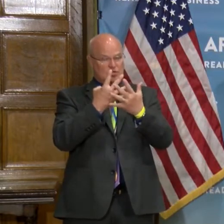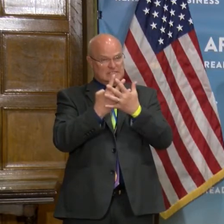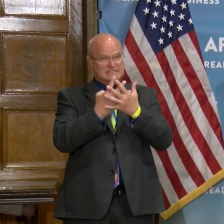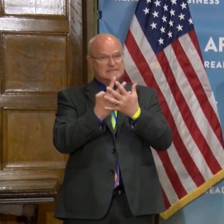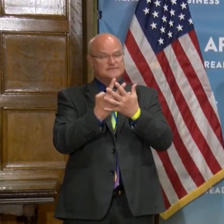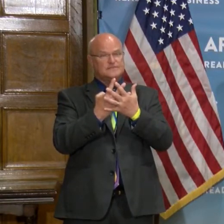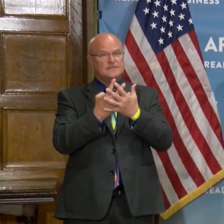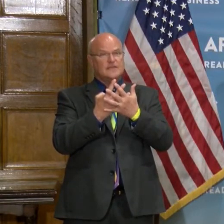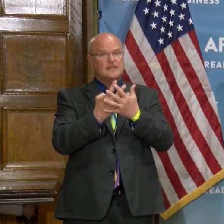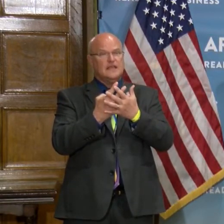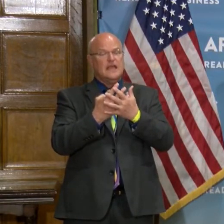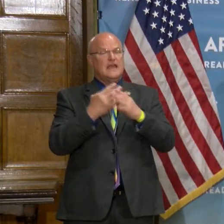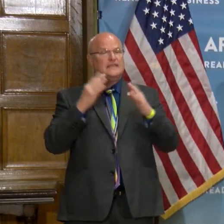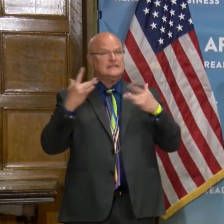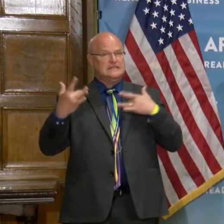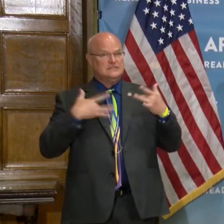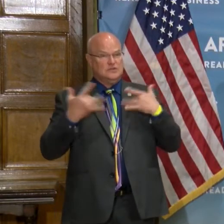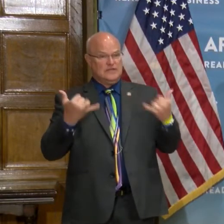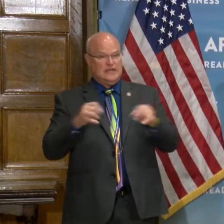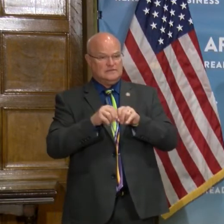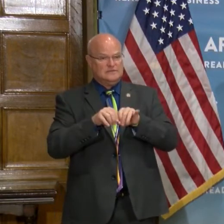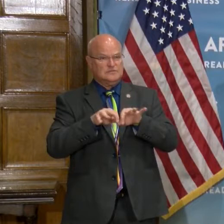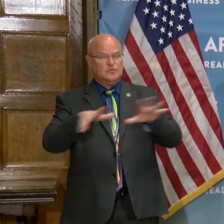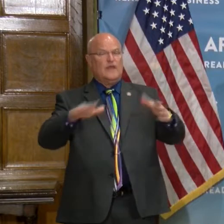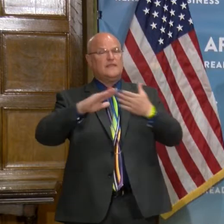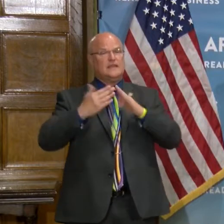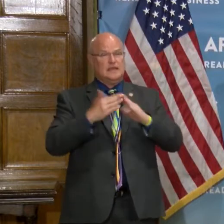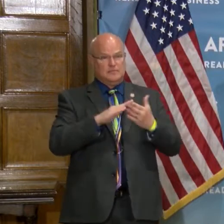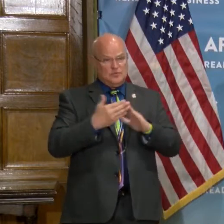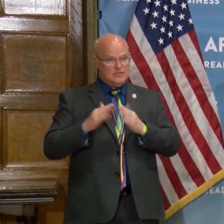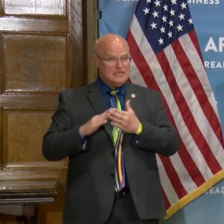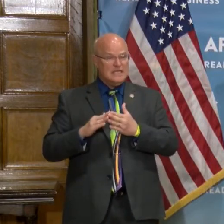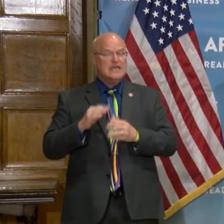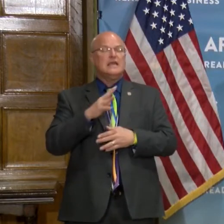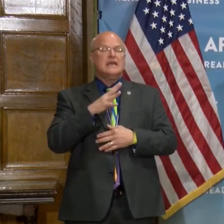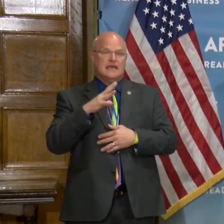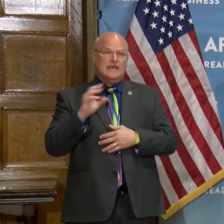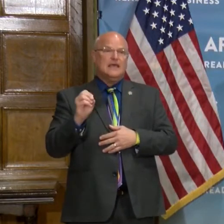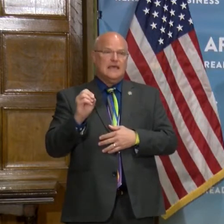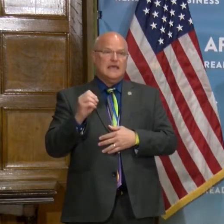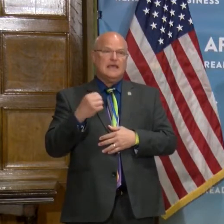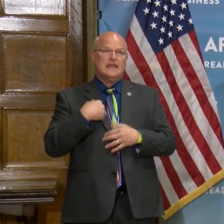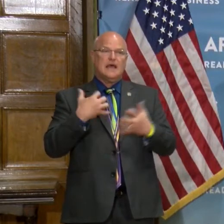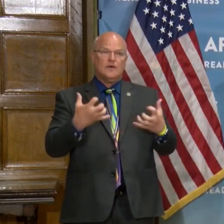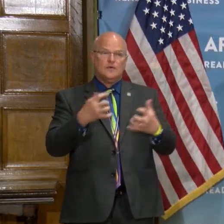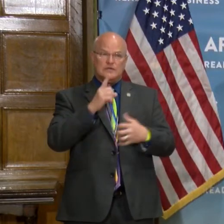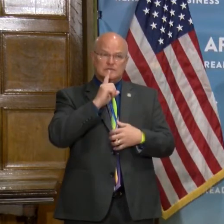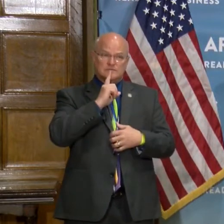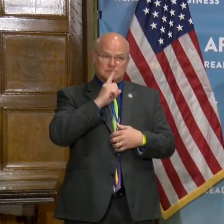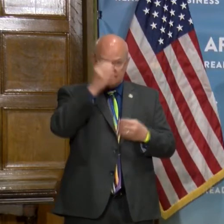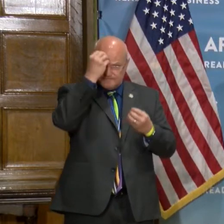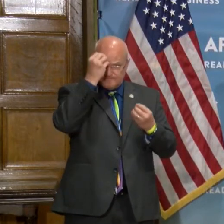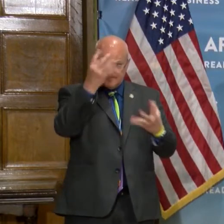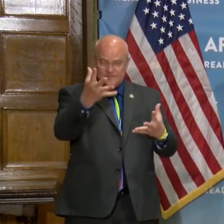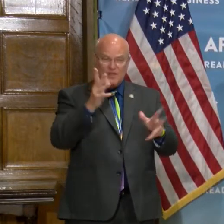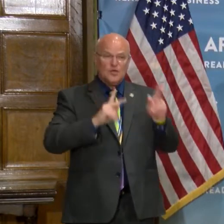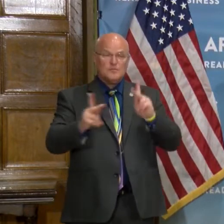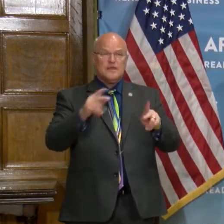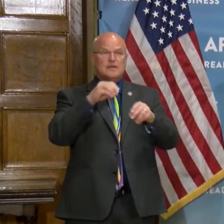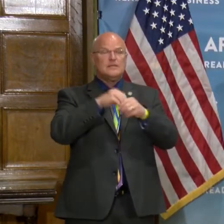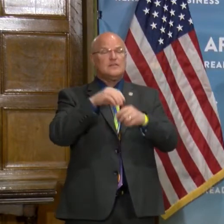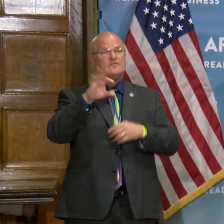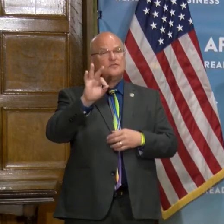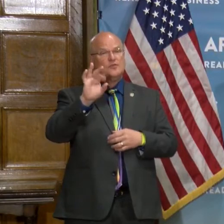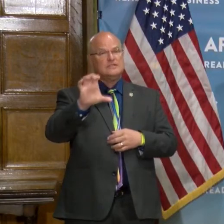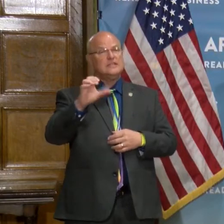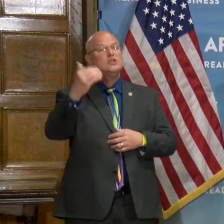facility, and the worry is that it would spread to the community, and I want to make sure that everyone there in